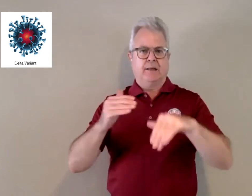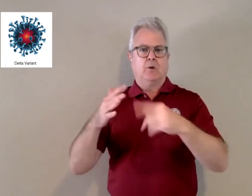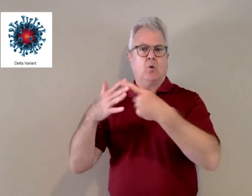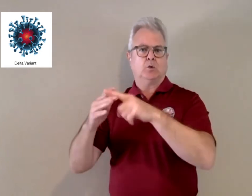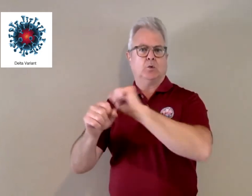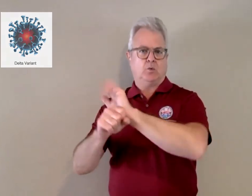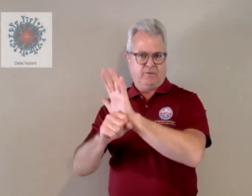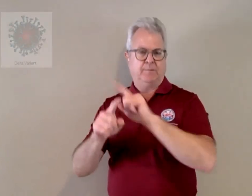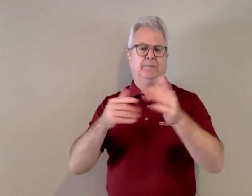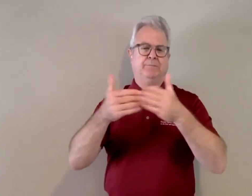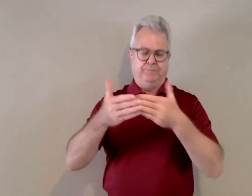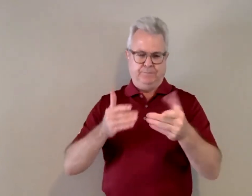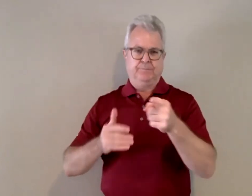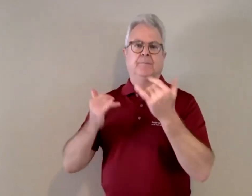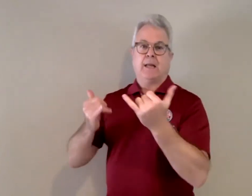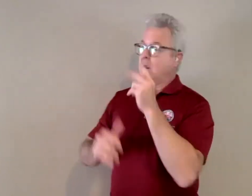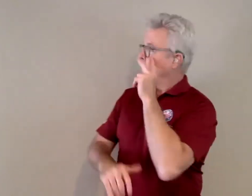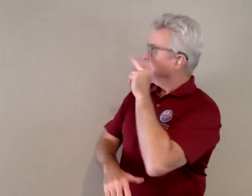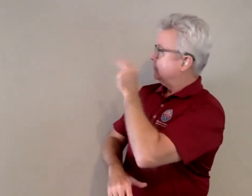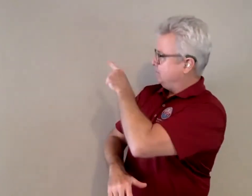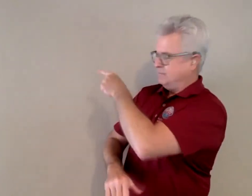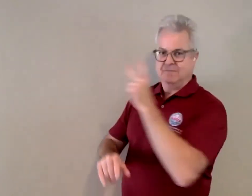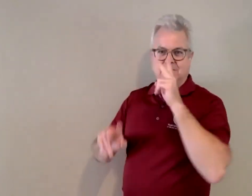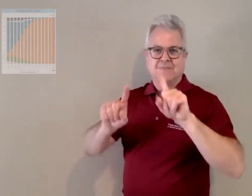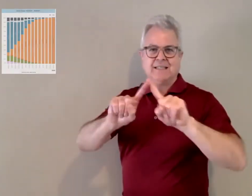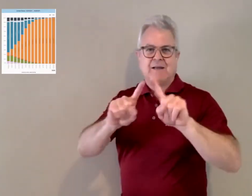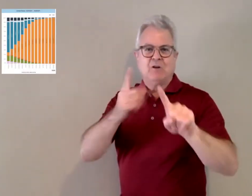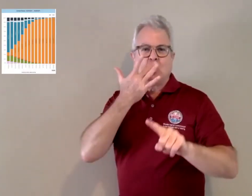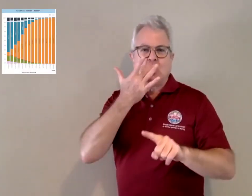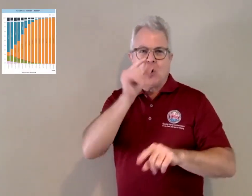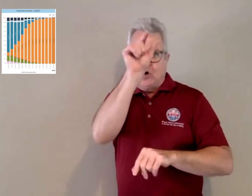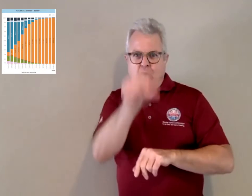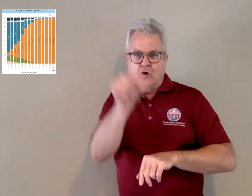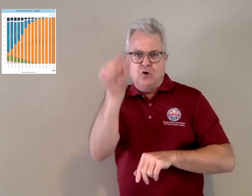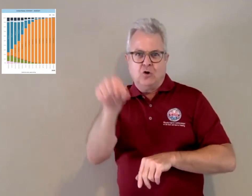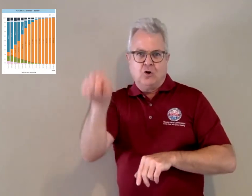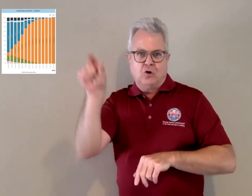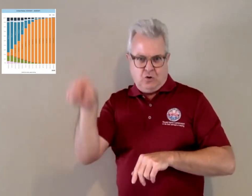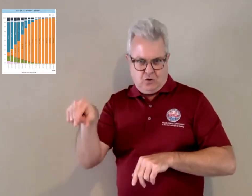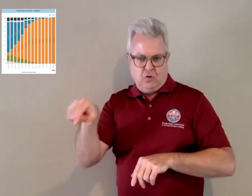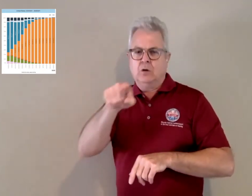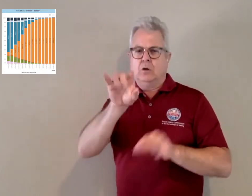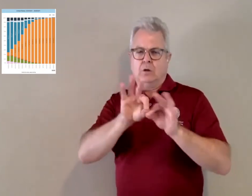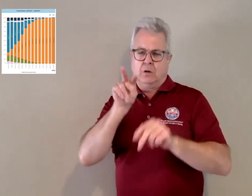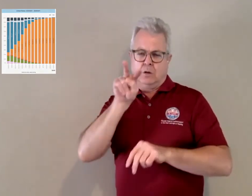are getting more sick than the original COVID-19. But if you look at these numbers, you see different colors in the